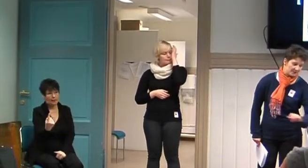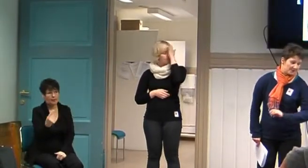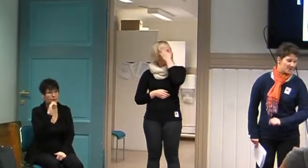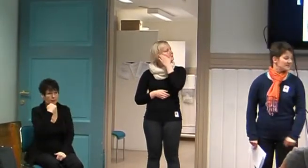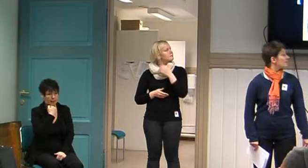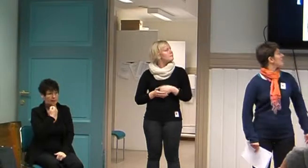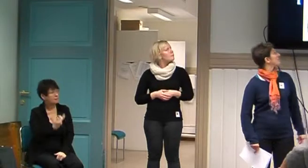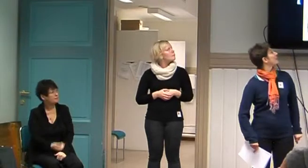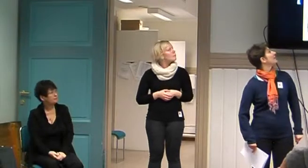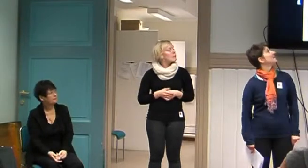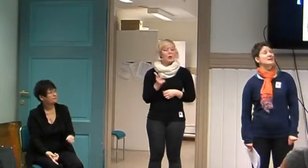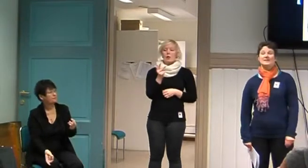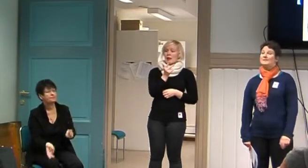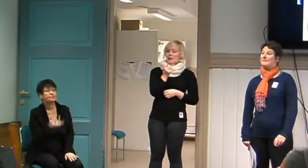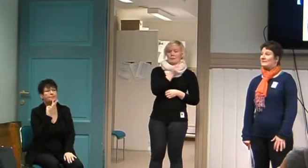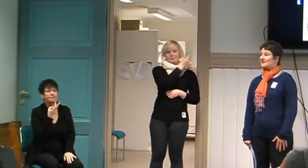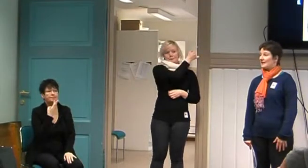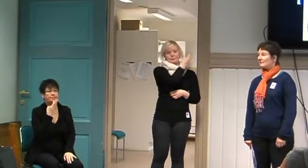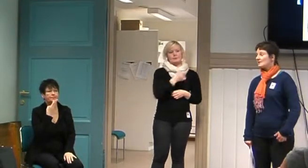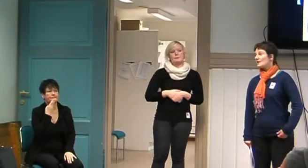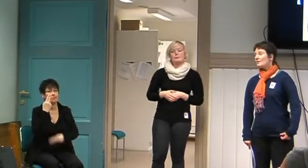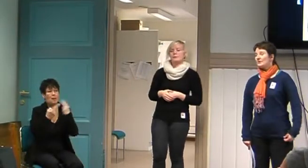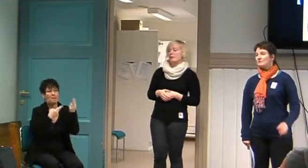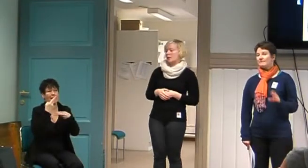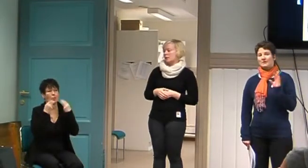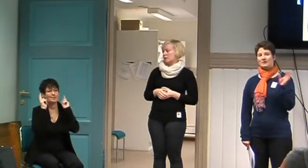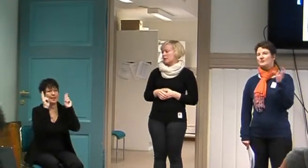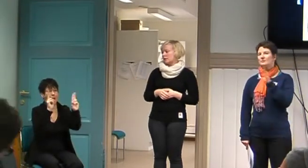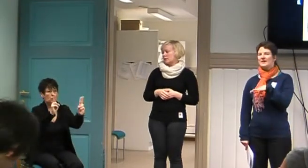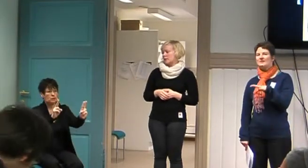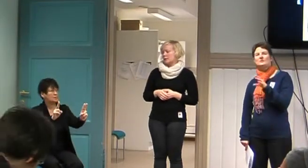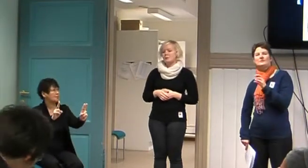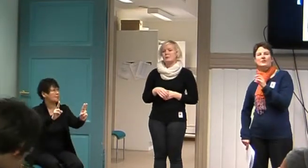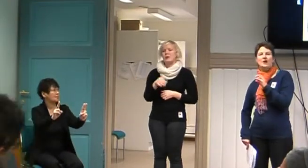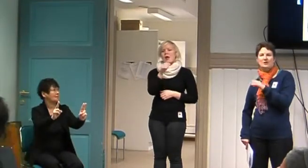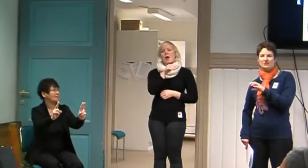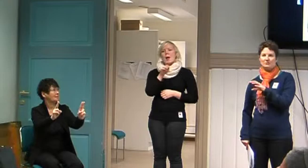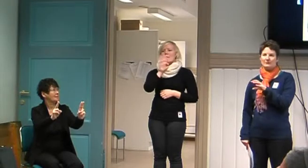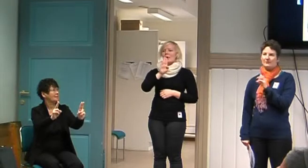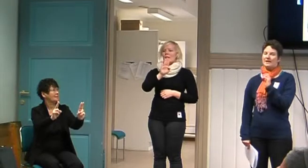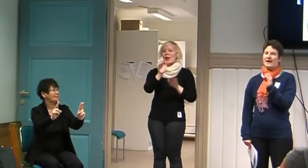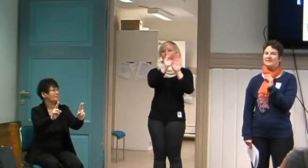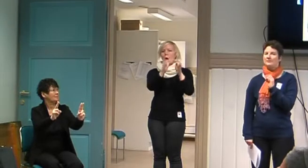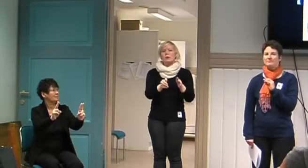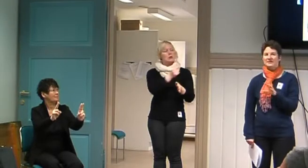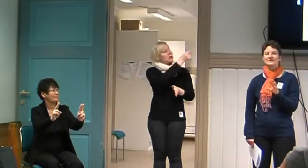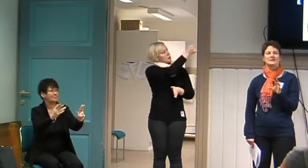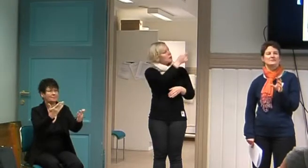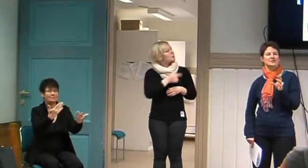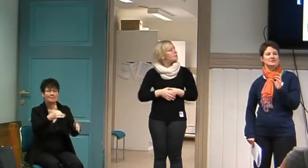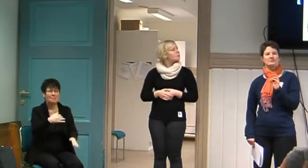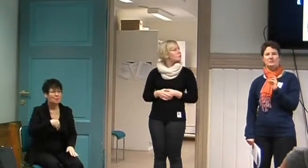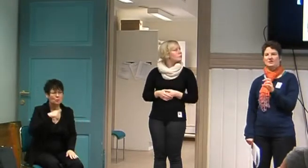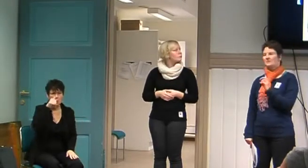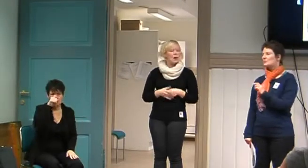So third up is the Banqueting House, which a lot of you may not have heard of, and if you've been to